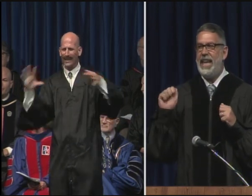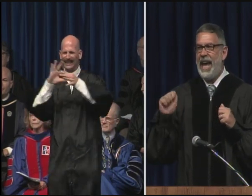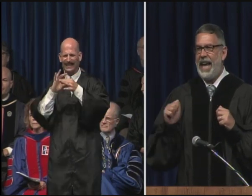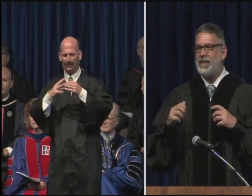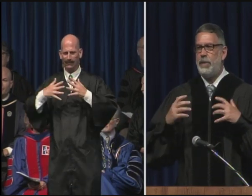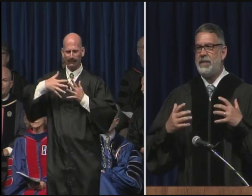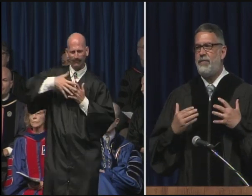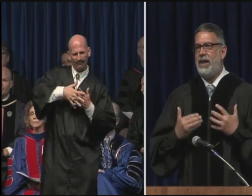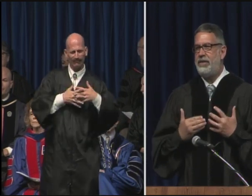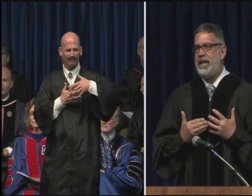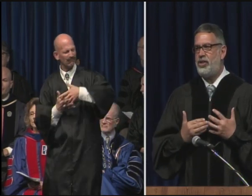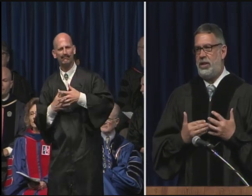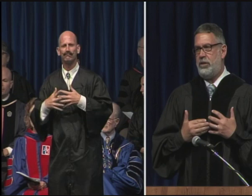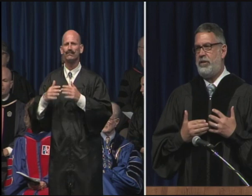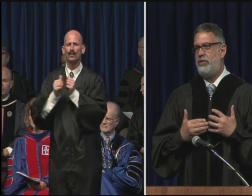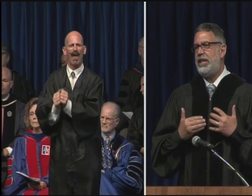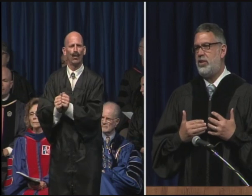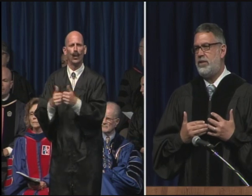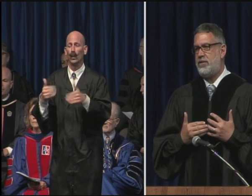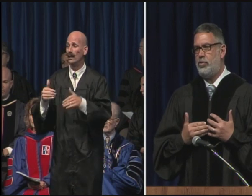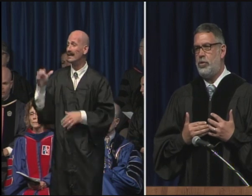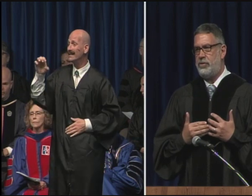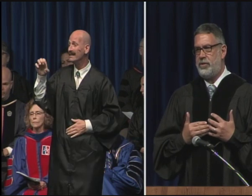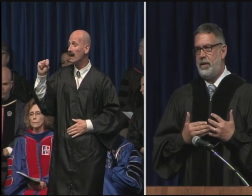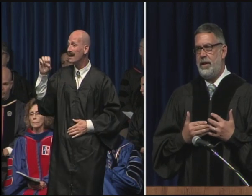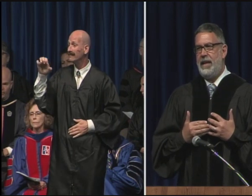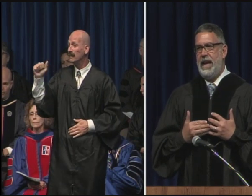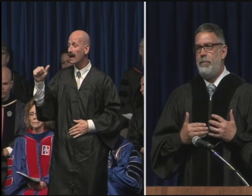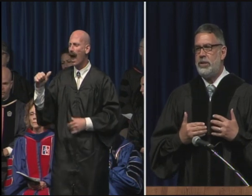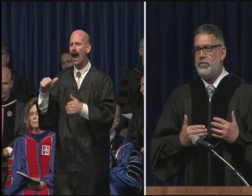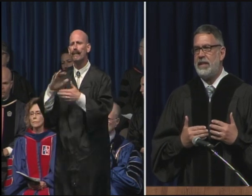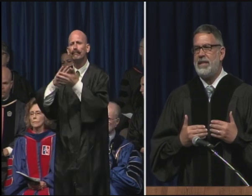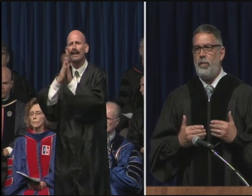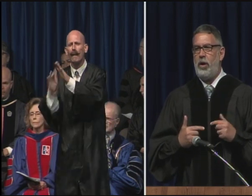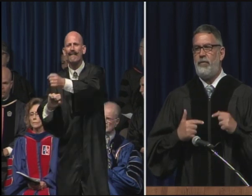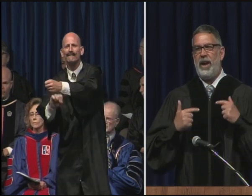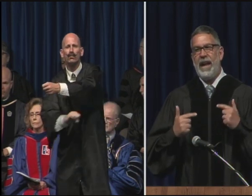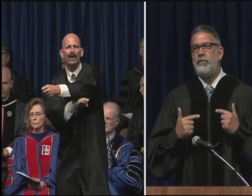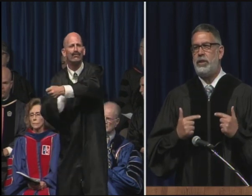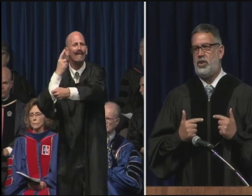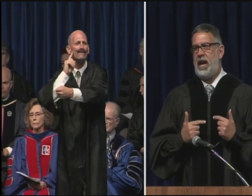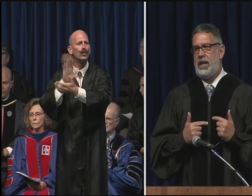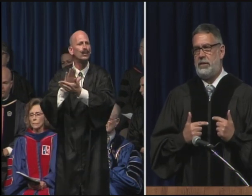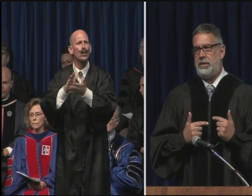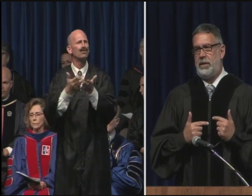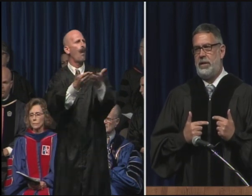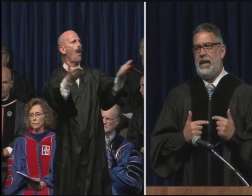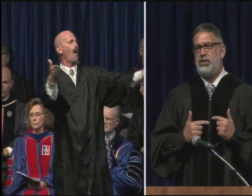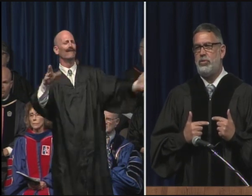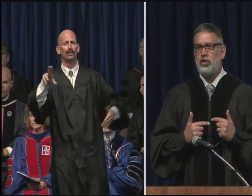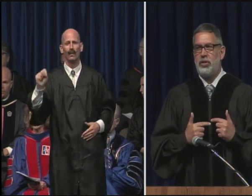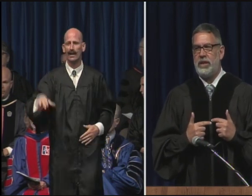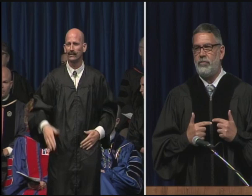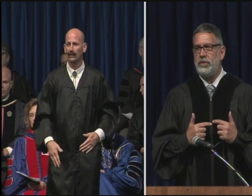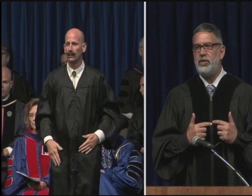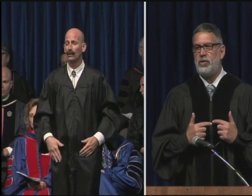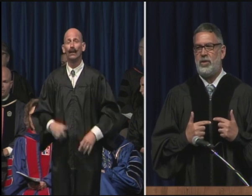ESEA has built a foundation under our nation's schools, helping to raise the bar for every child and to ensure that the resources are there